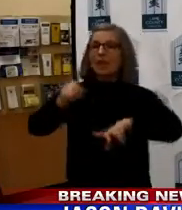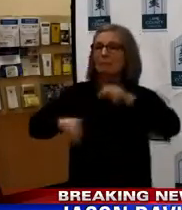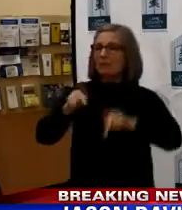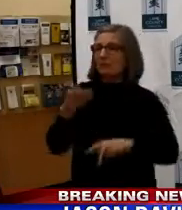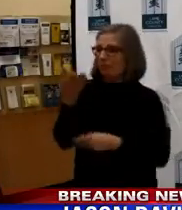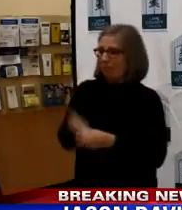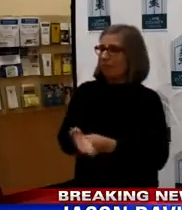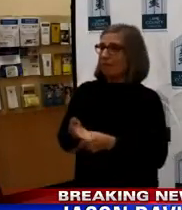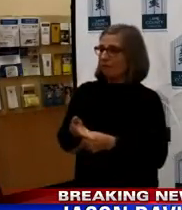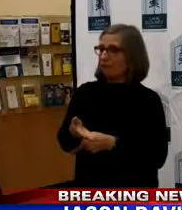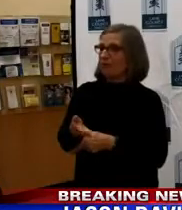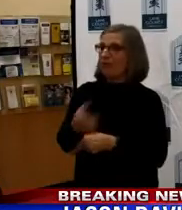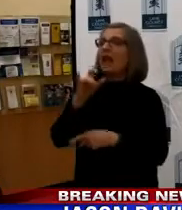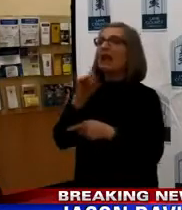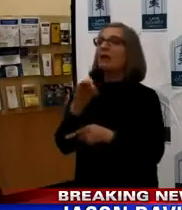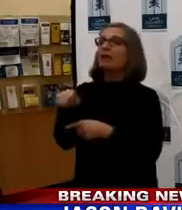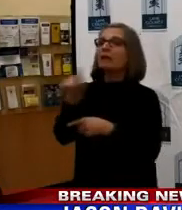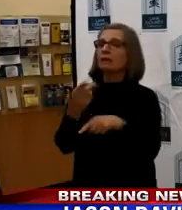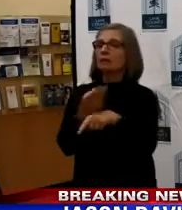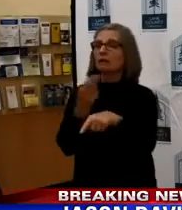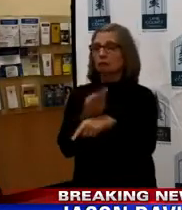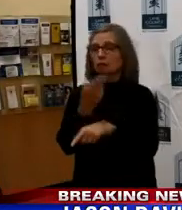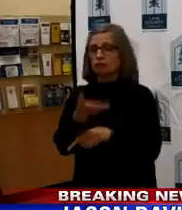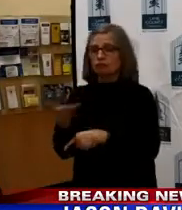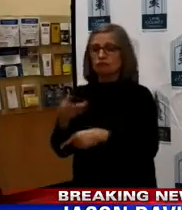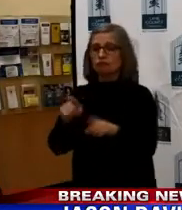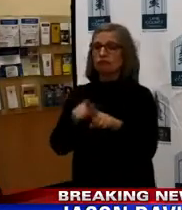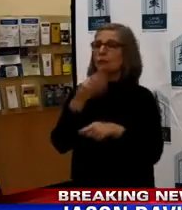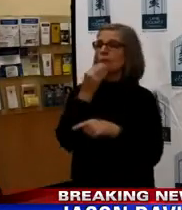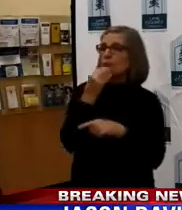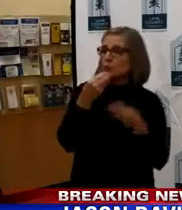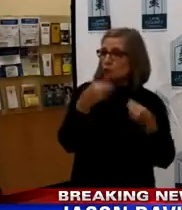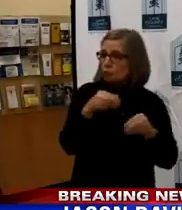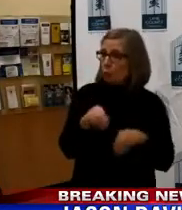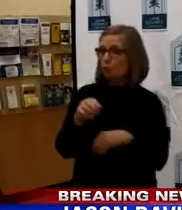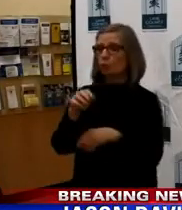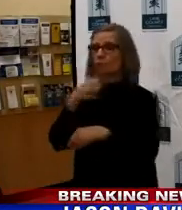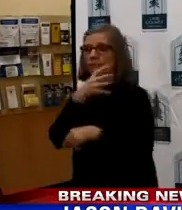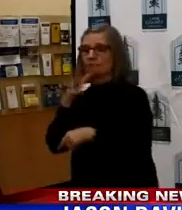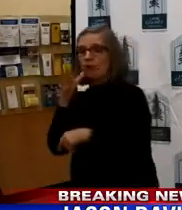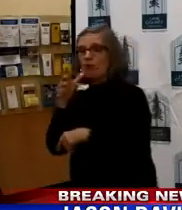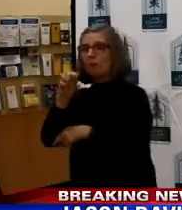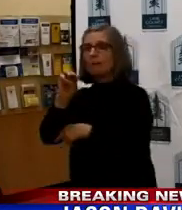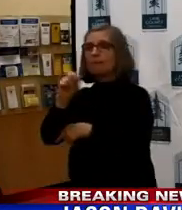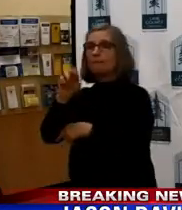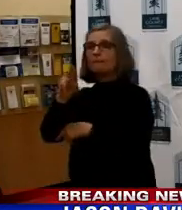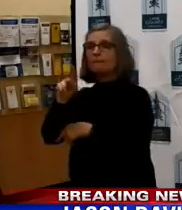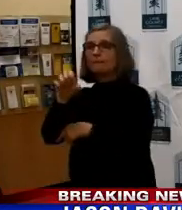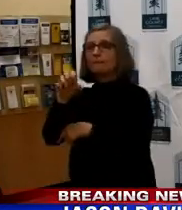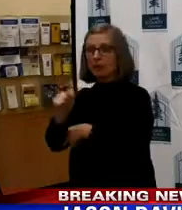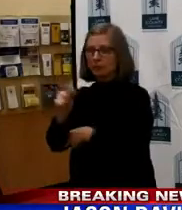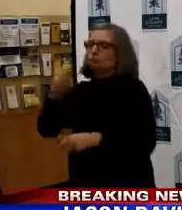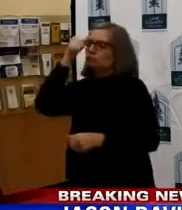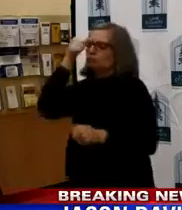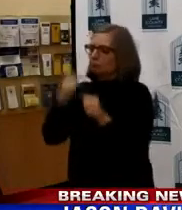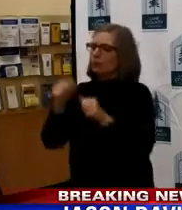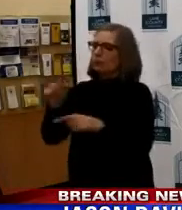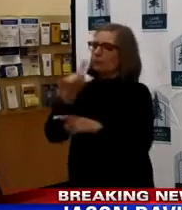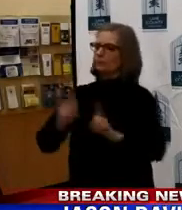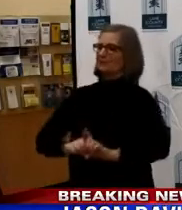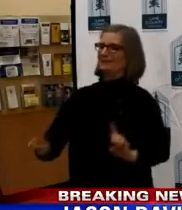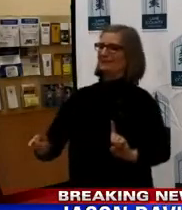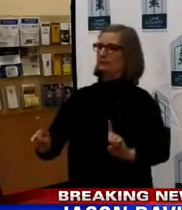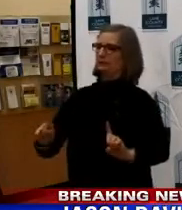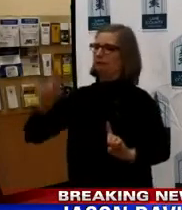utilize things like grocery stores, you utilize things like the farmers market, that you bear in mind your responsibility to keep that distance between you and other